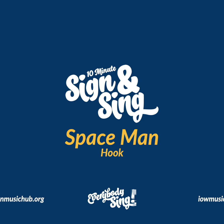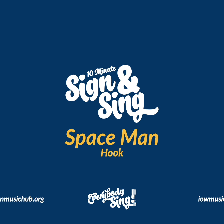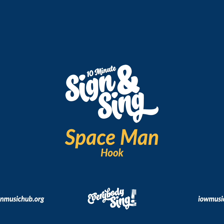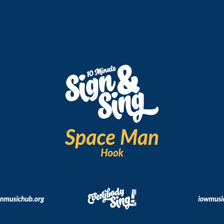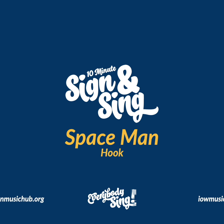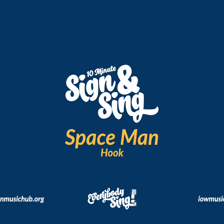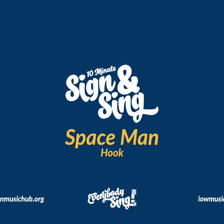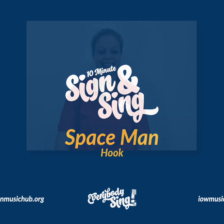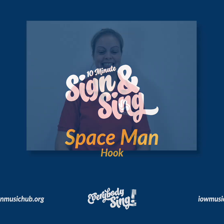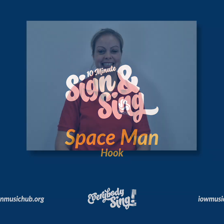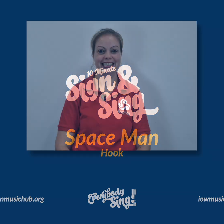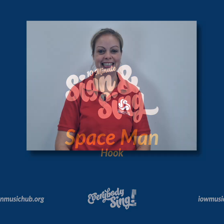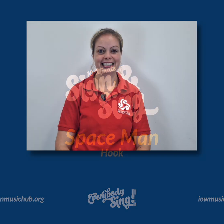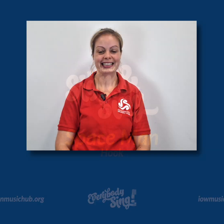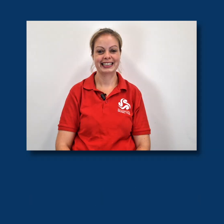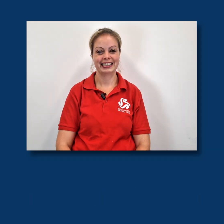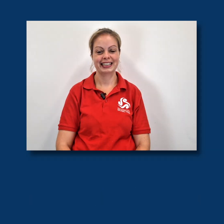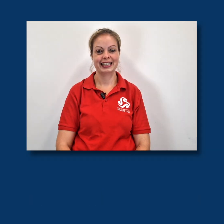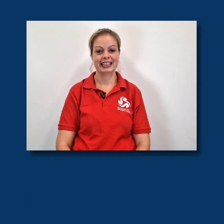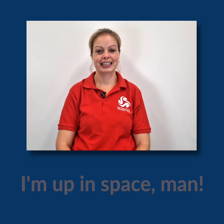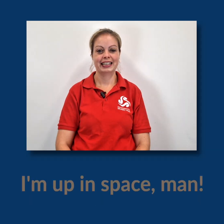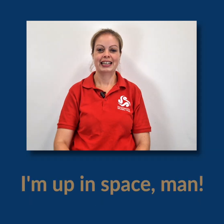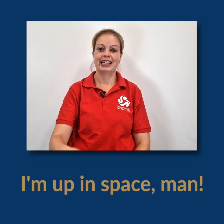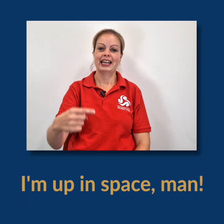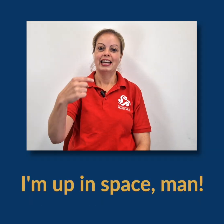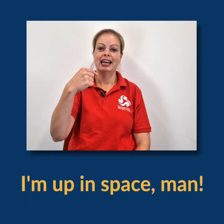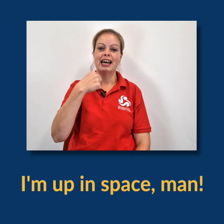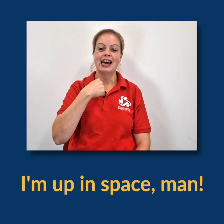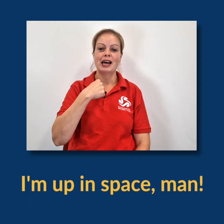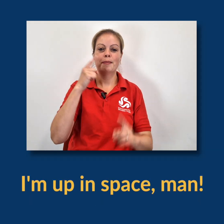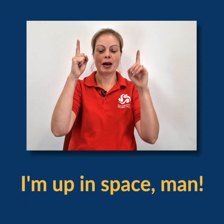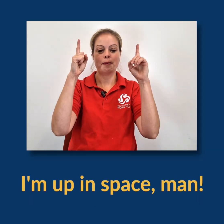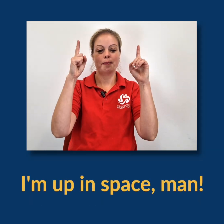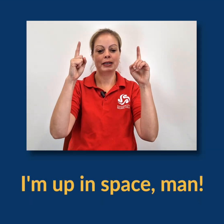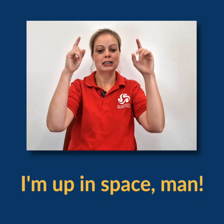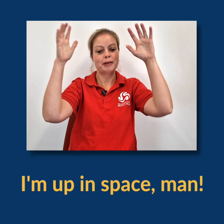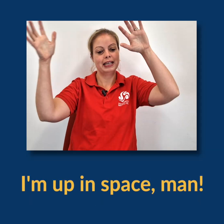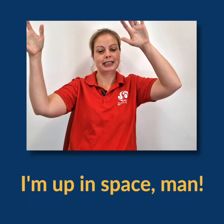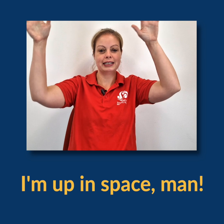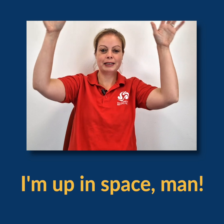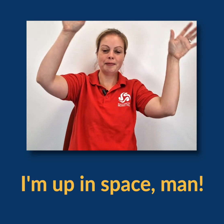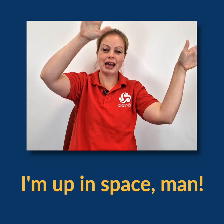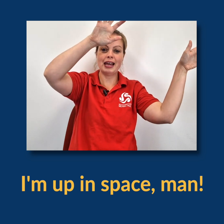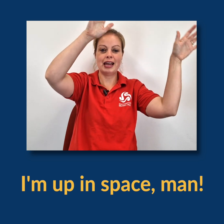I'm drifting in the dark. I'm up in space now.